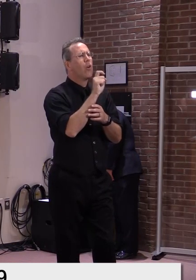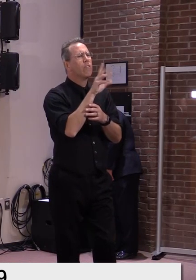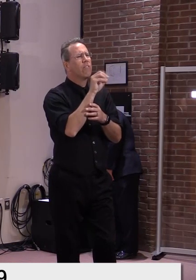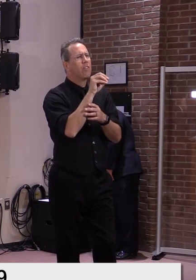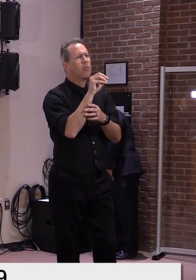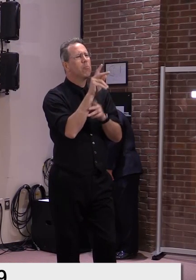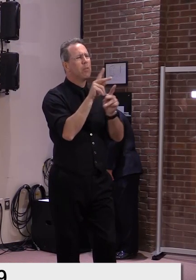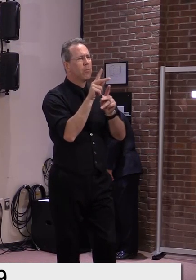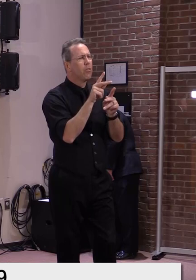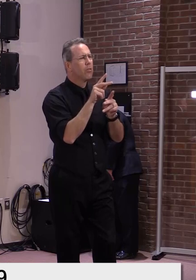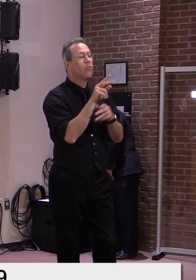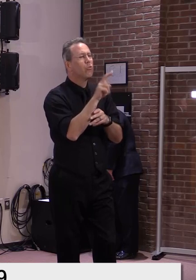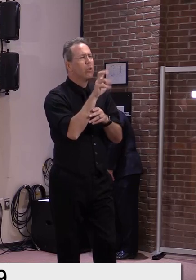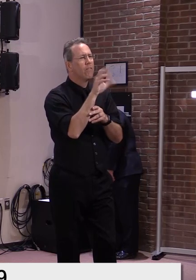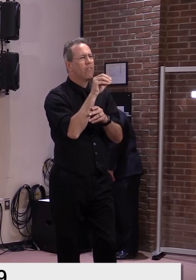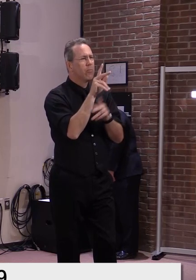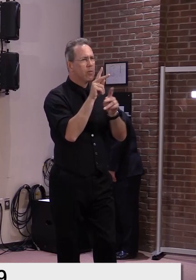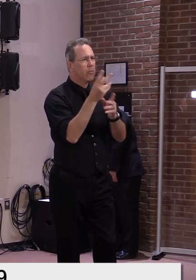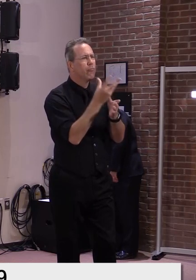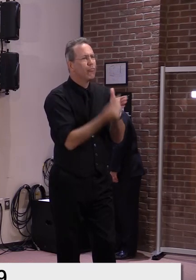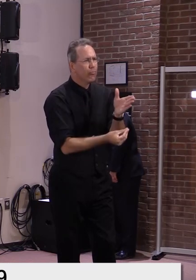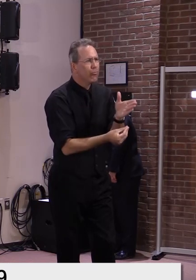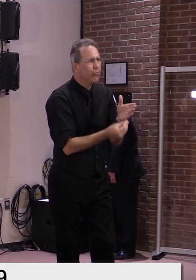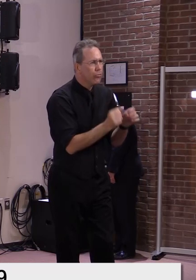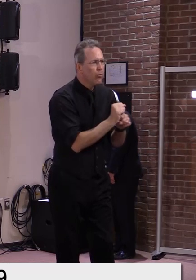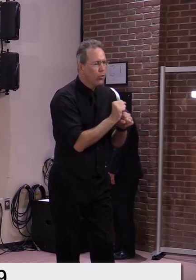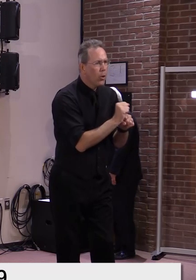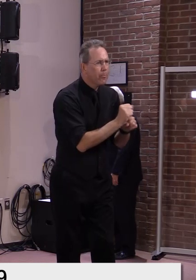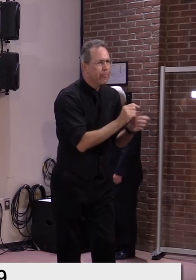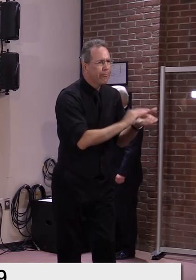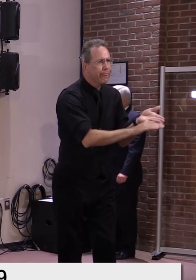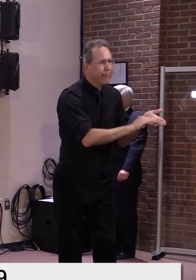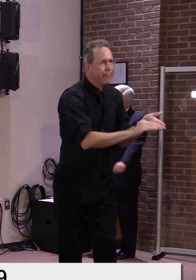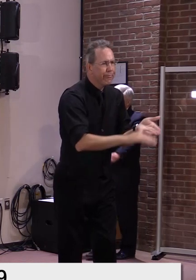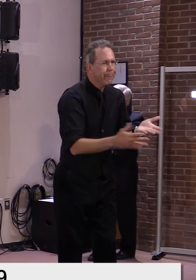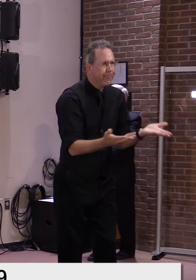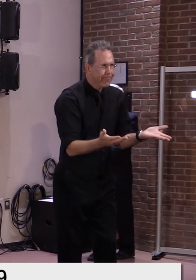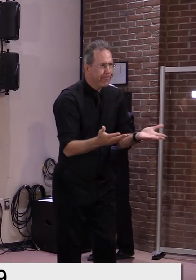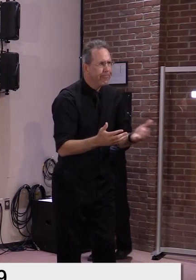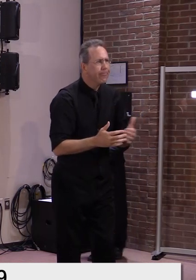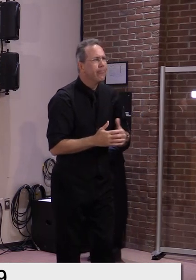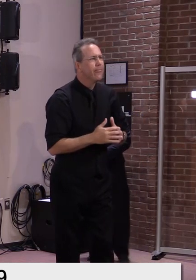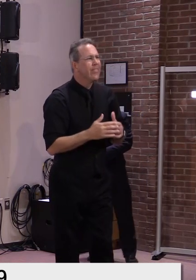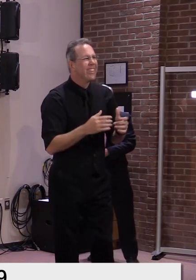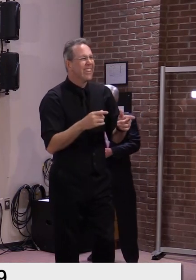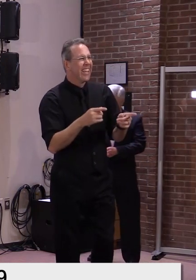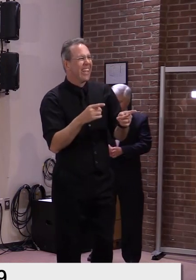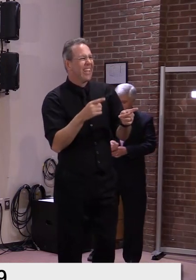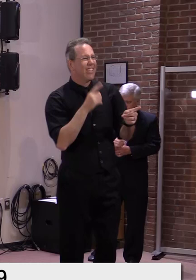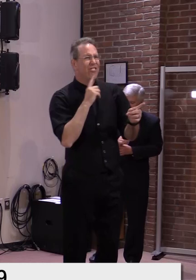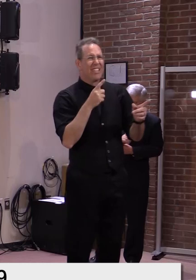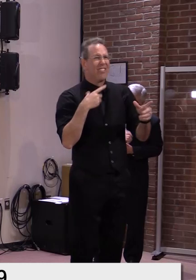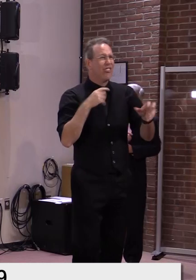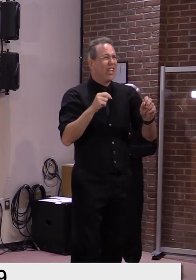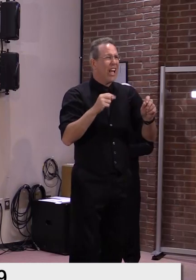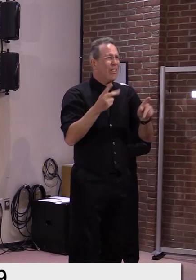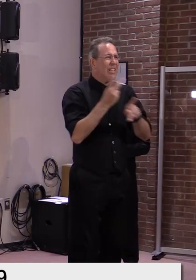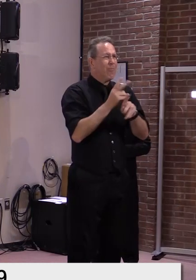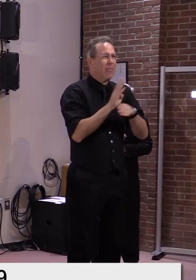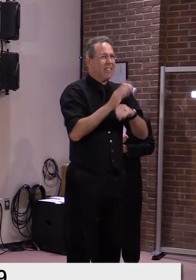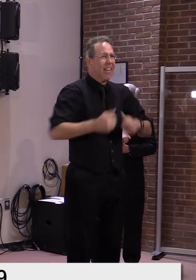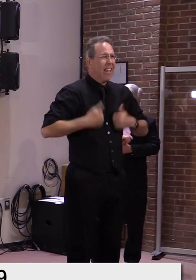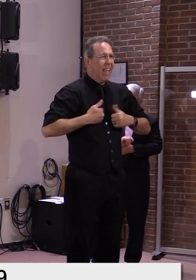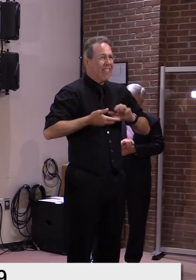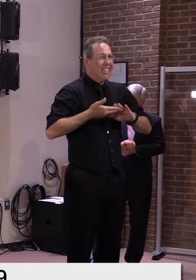were last-minute, last-ditch efforts to try to sell the company and salvage the company in those positions. I'm